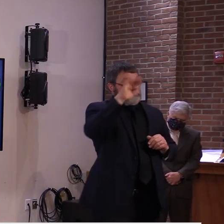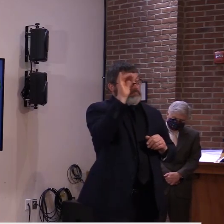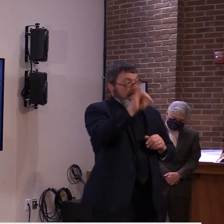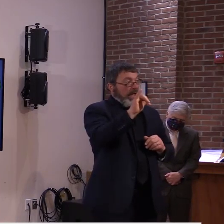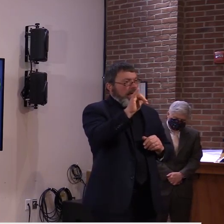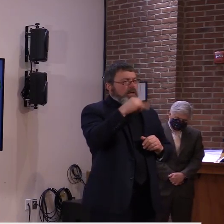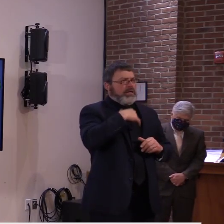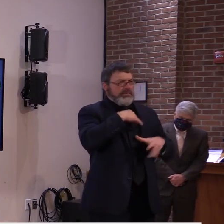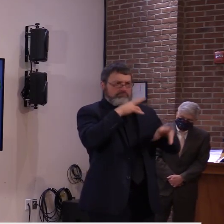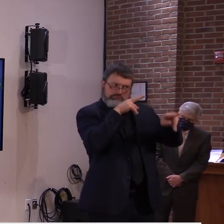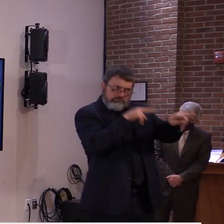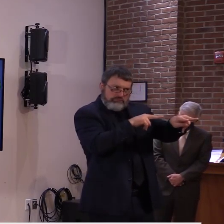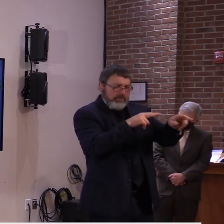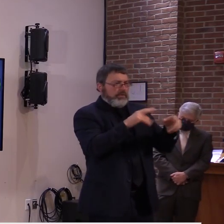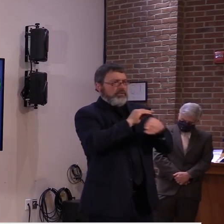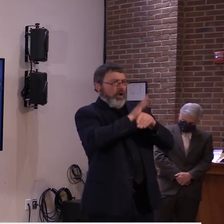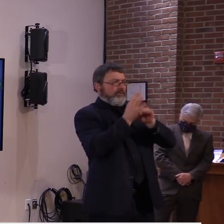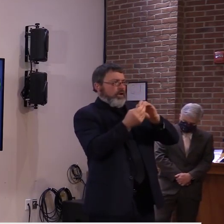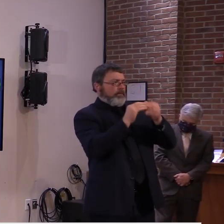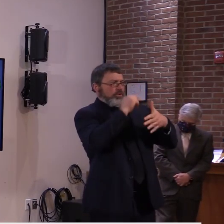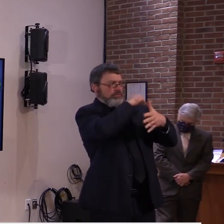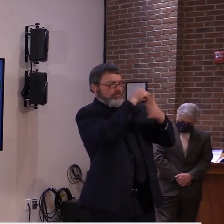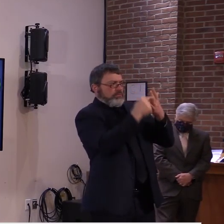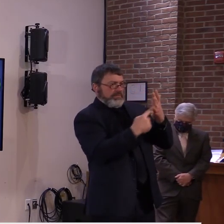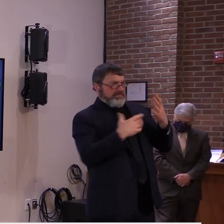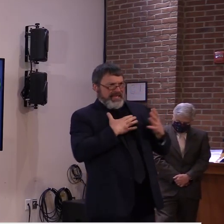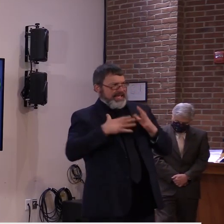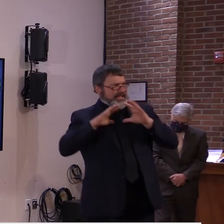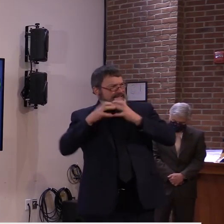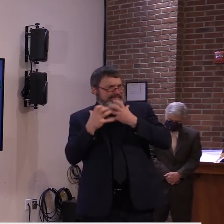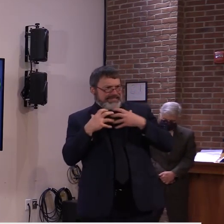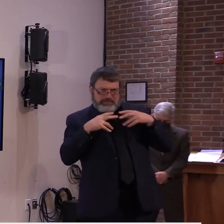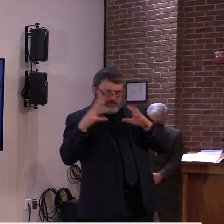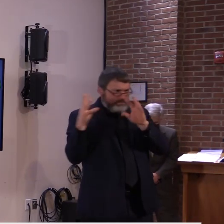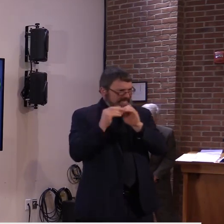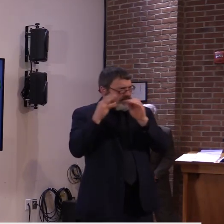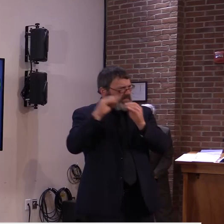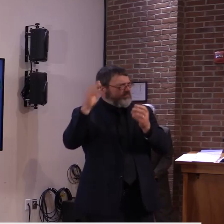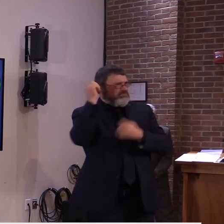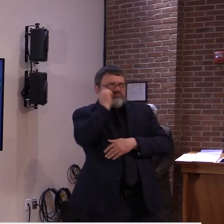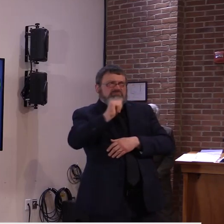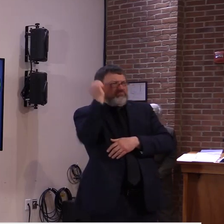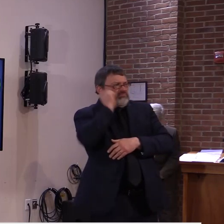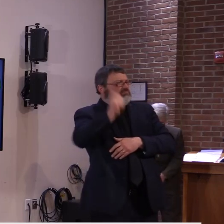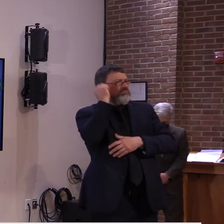don't have to take additional steps. So at this point,